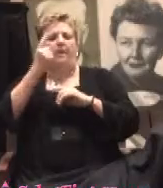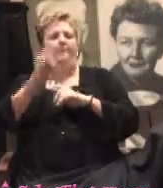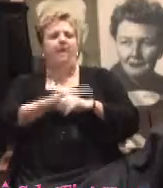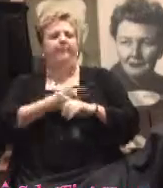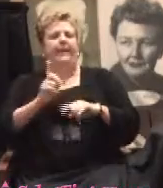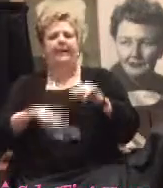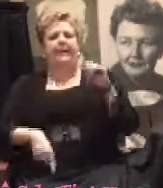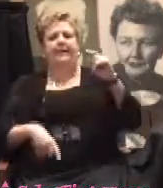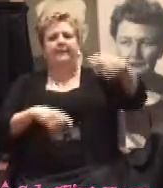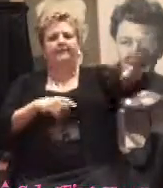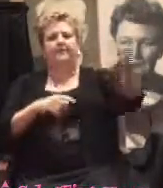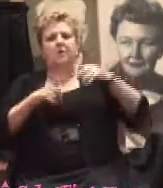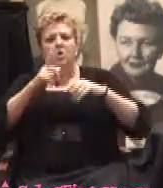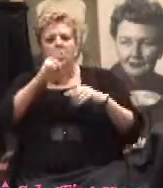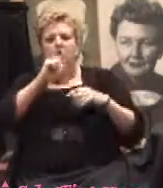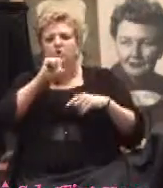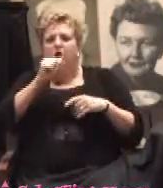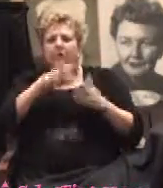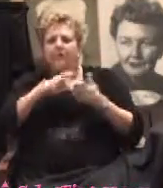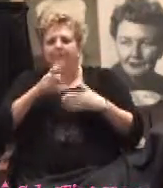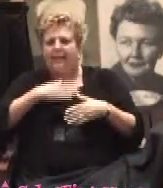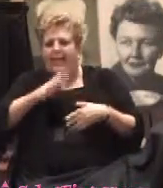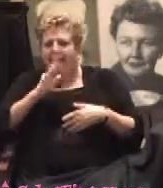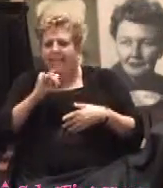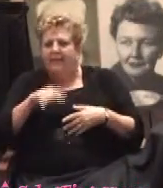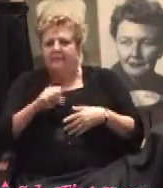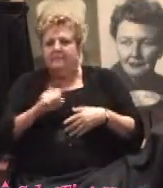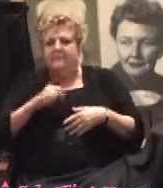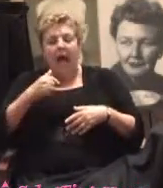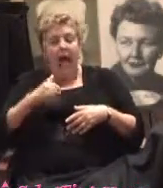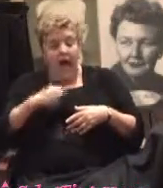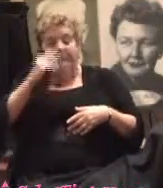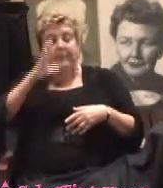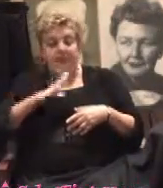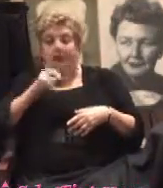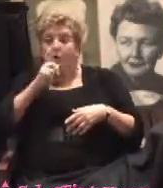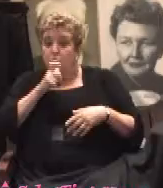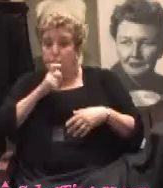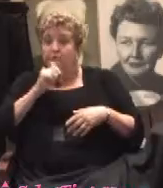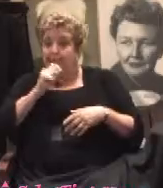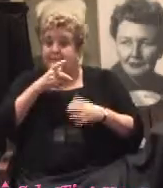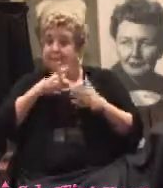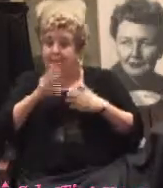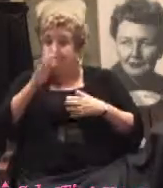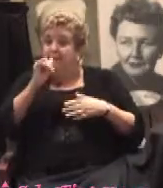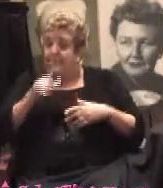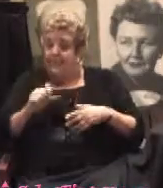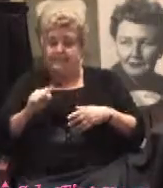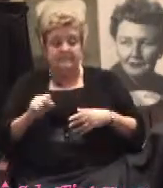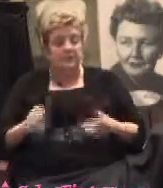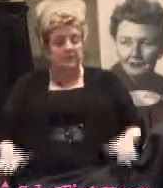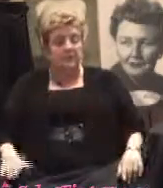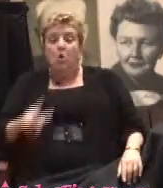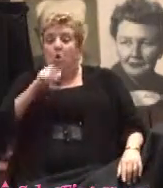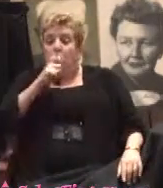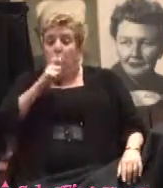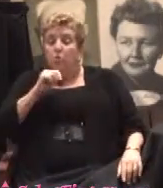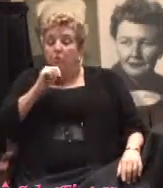I mean, who's not going to pay the bills? I'm the guy not paying the bills. Who's not going to answer the phone when it rings? That's